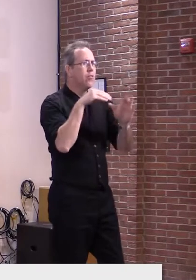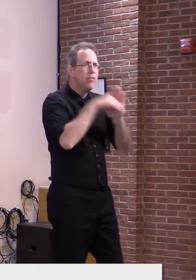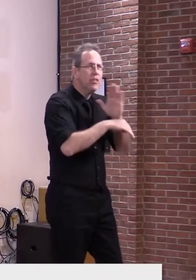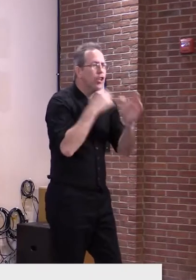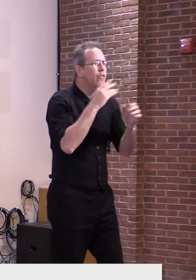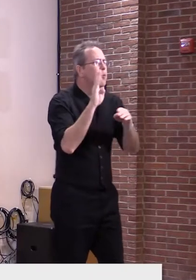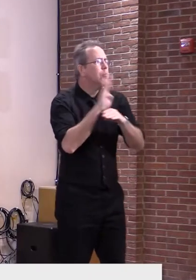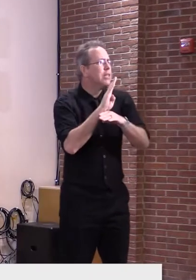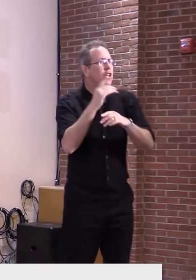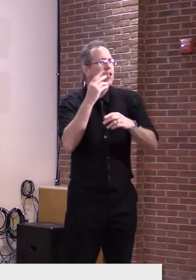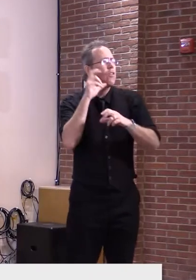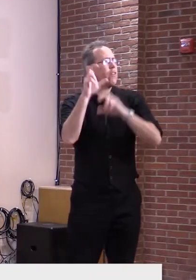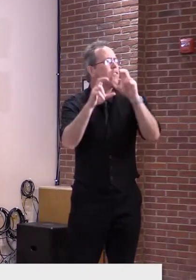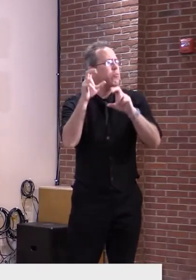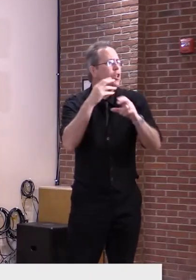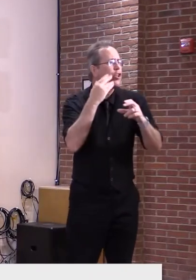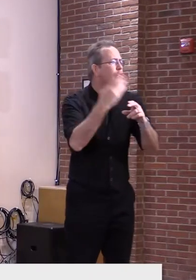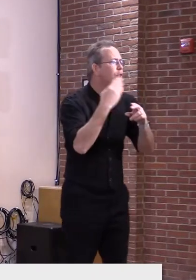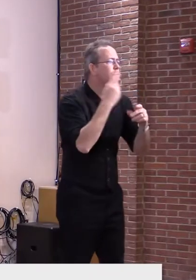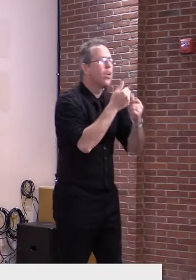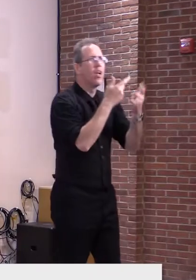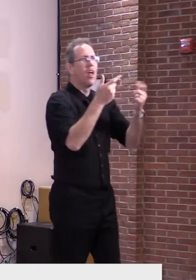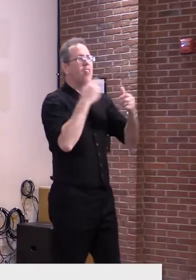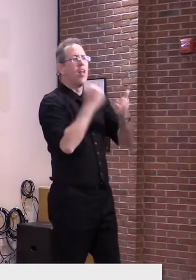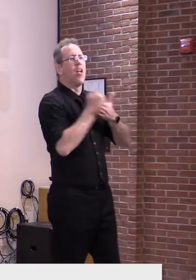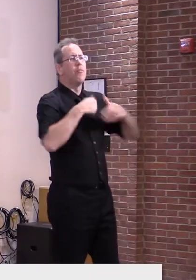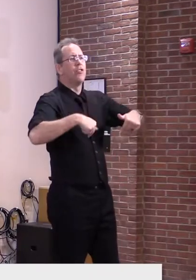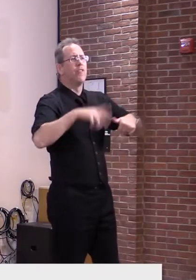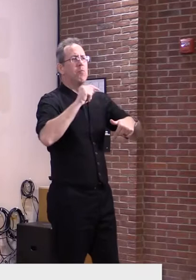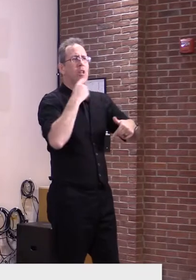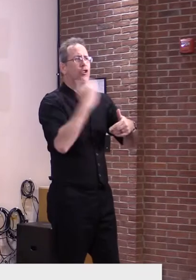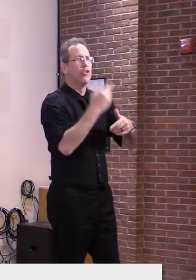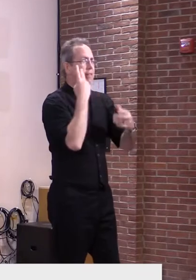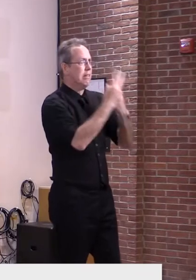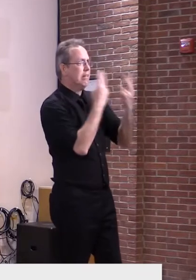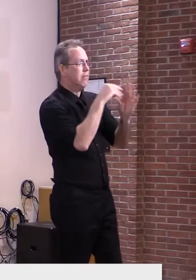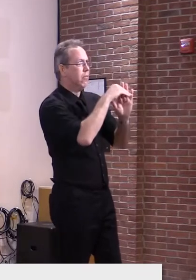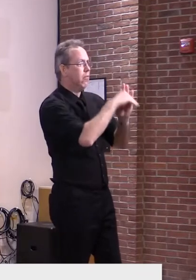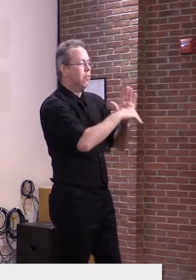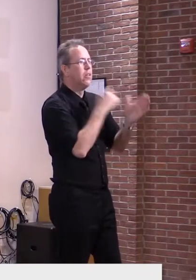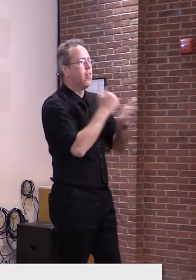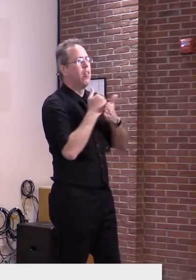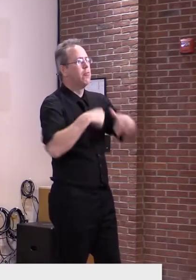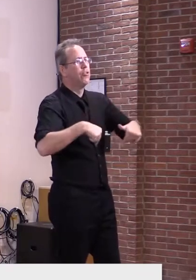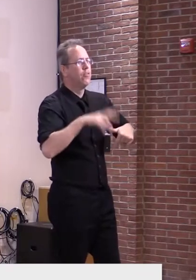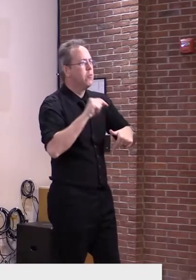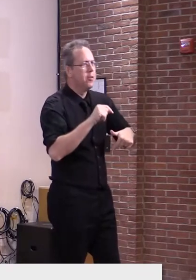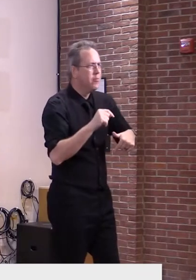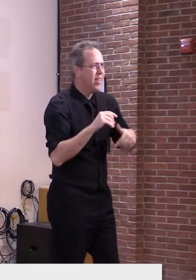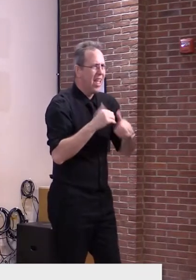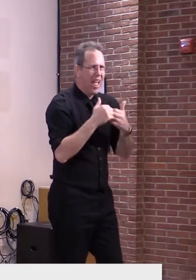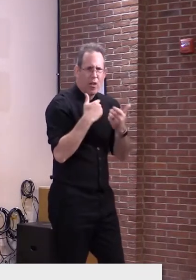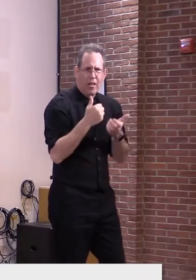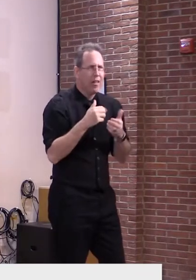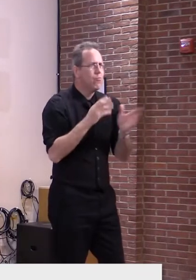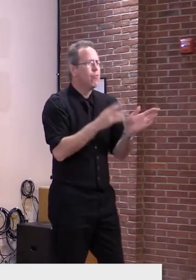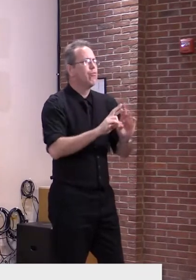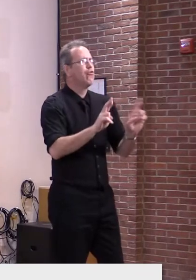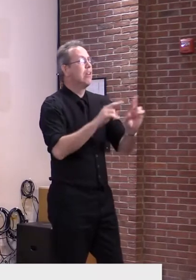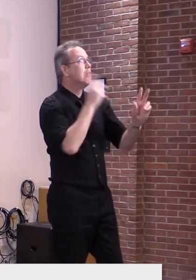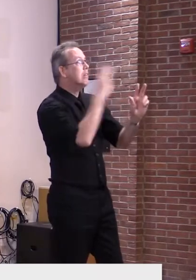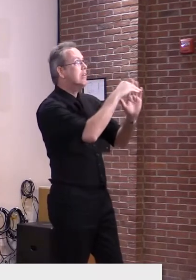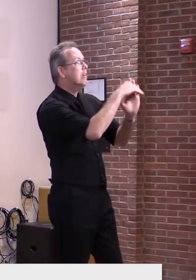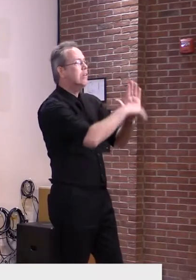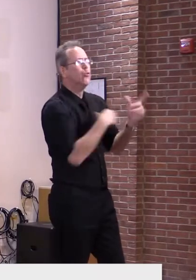our retirement systems. So what do we do to prepare for that? S-286 doesn't do it.